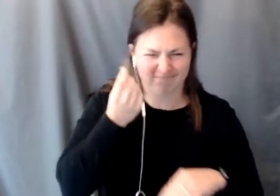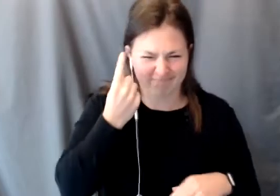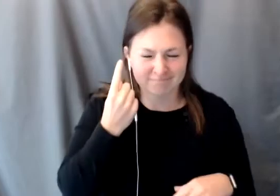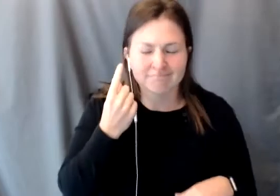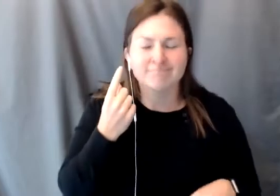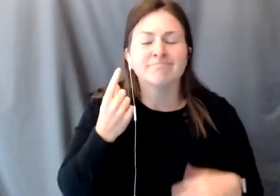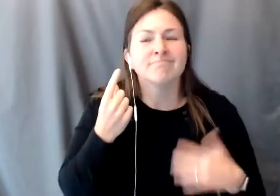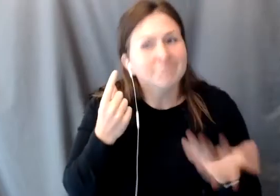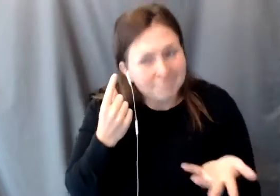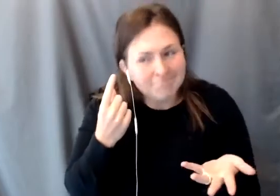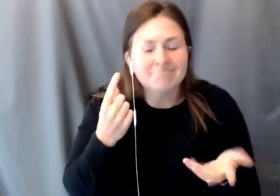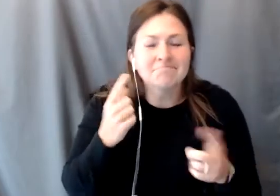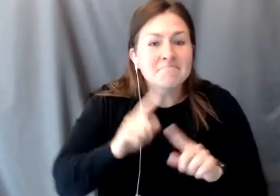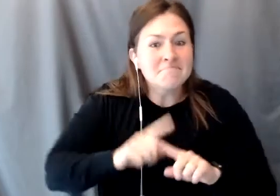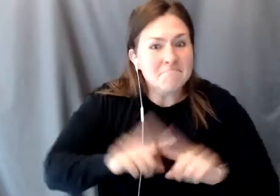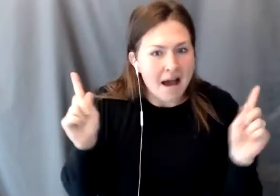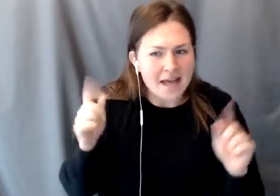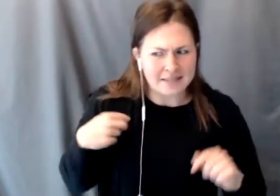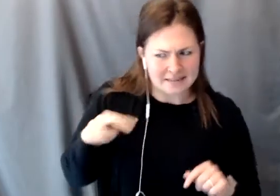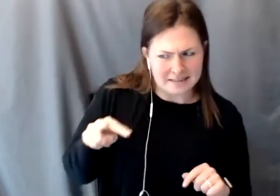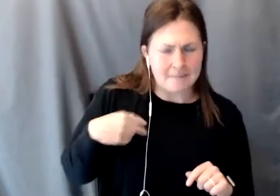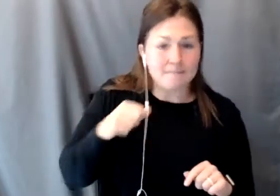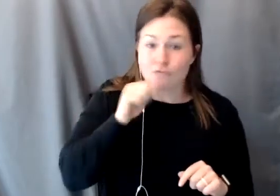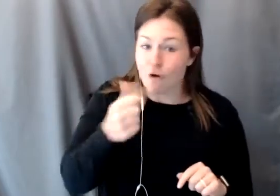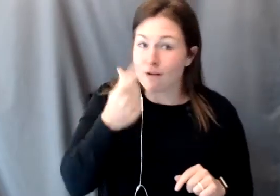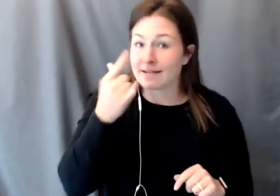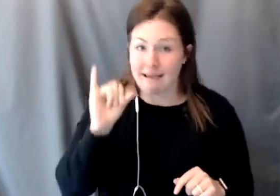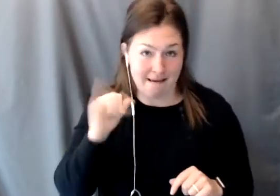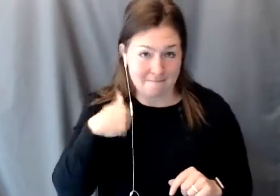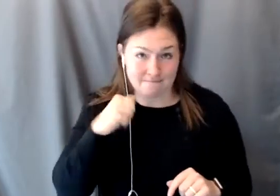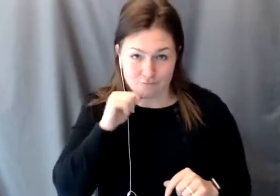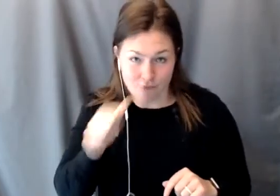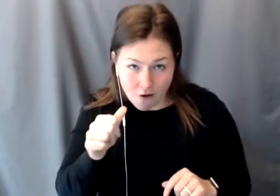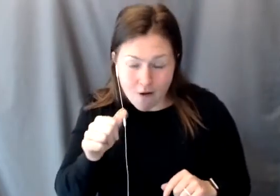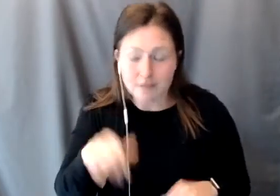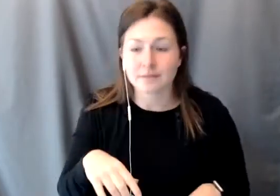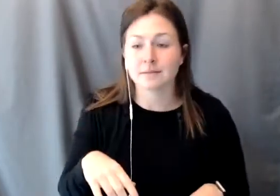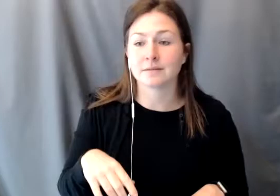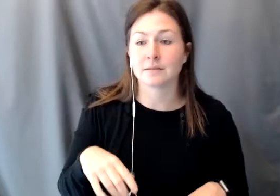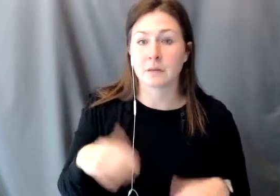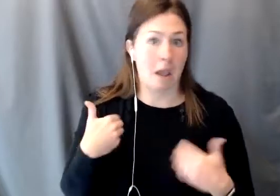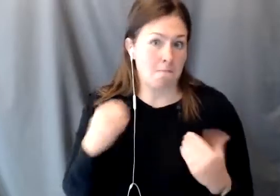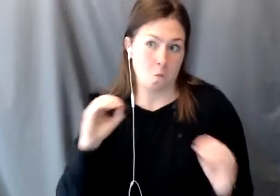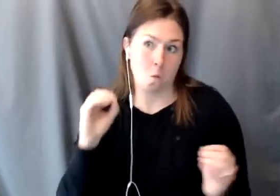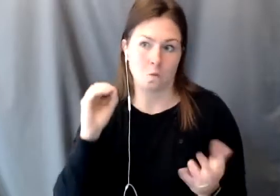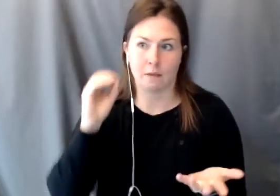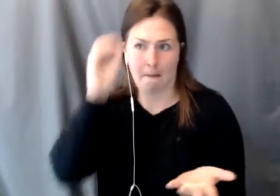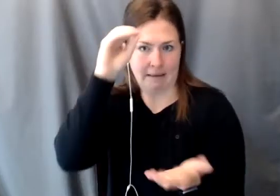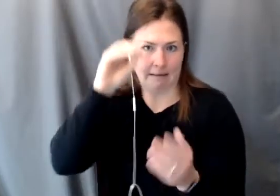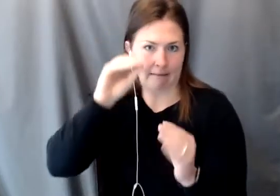But I'm not gay, and I have nothing against, I just have no opinion about that. But for me,